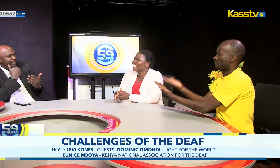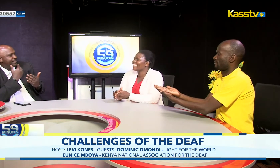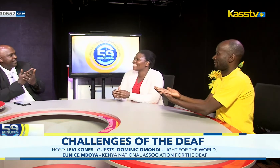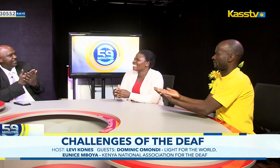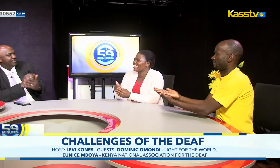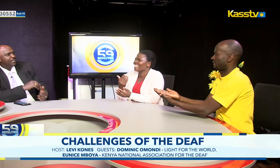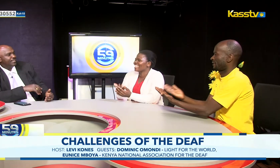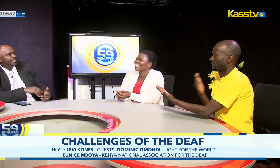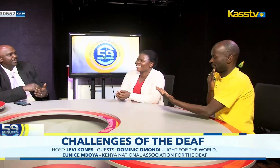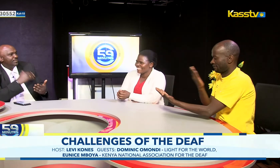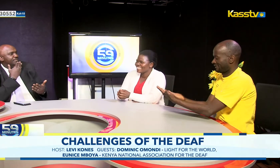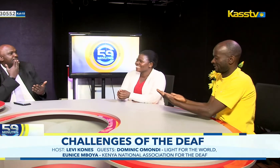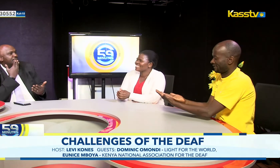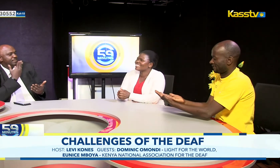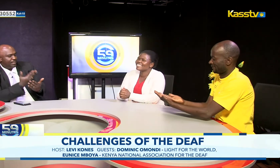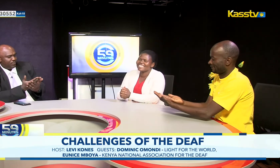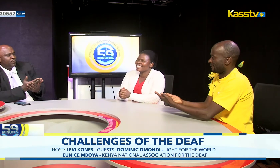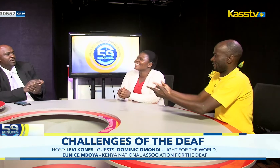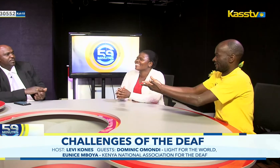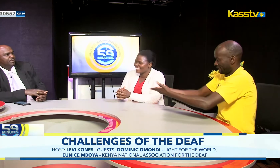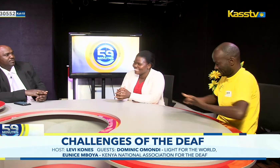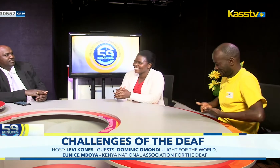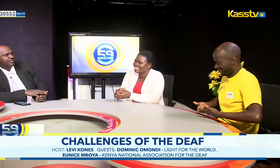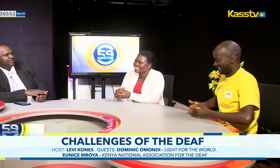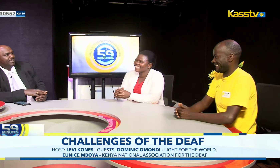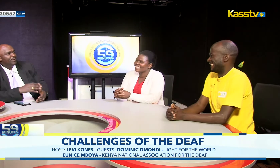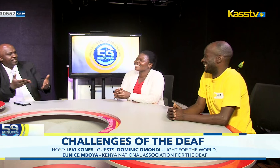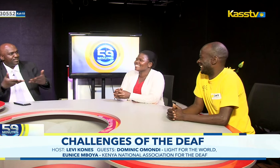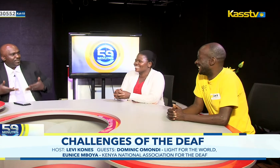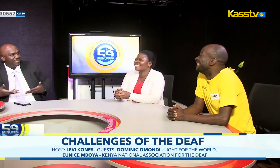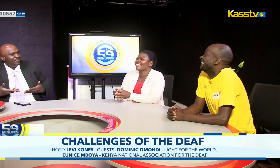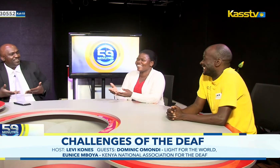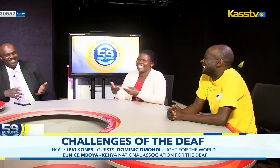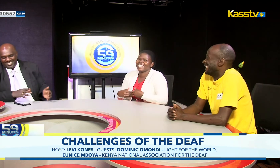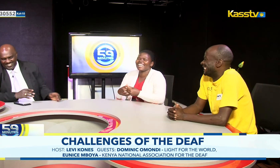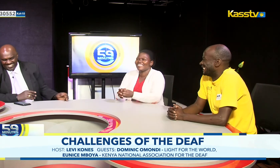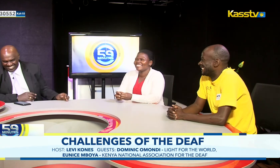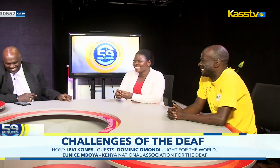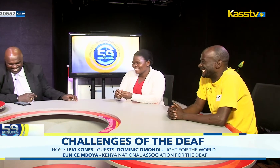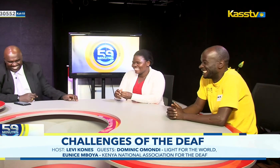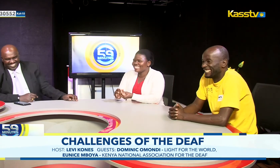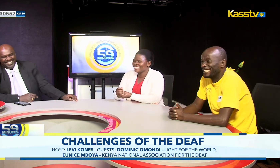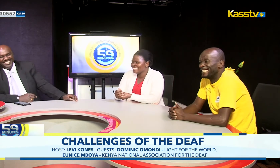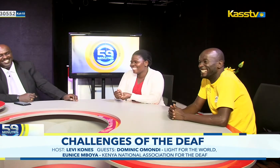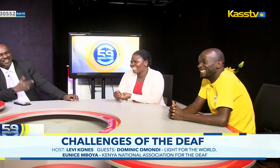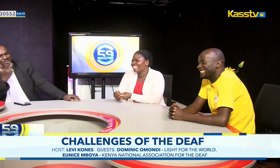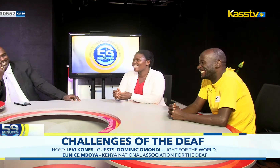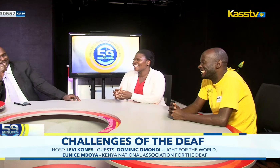another open palm. Thank you. Thank you for coming. Well, this is welcome. Yes. Oh yeah. Yeah. See, I've got something